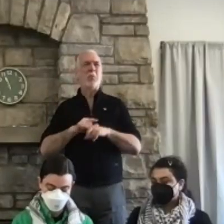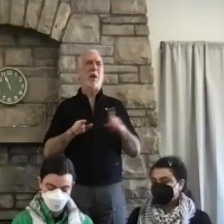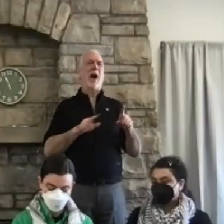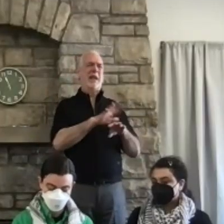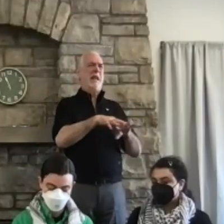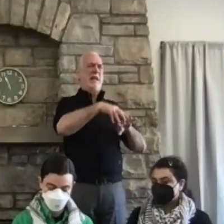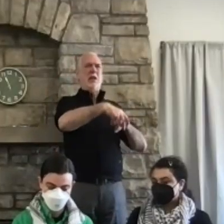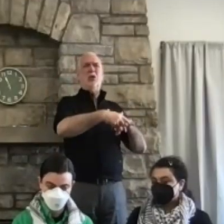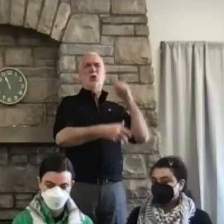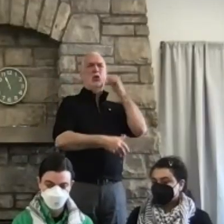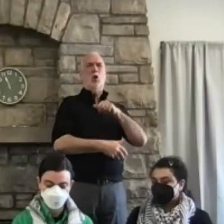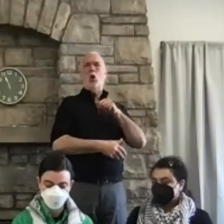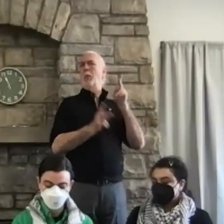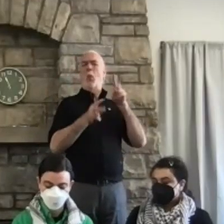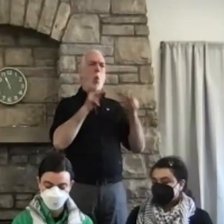less likely.